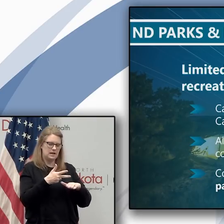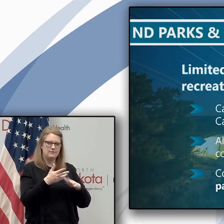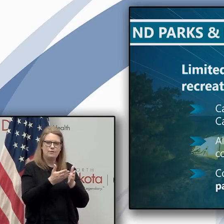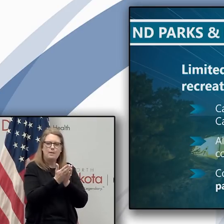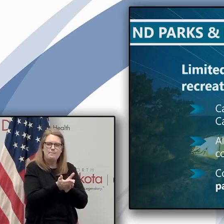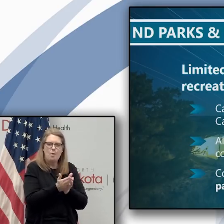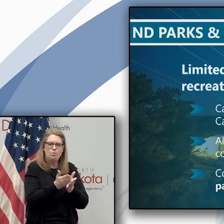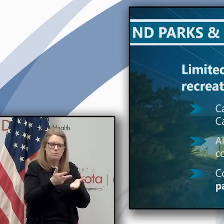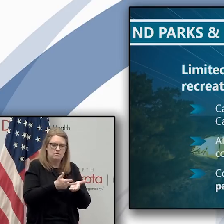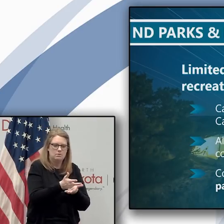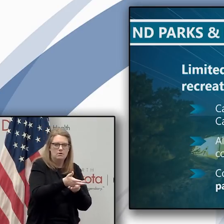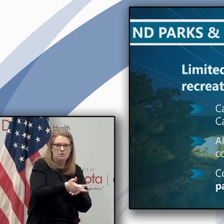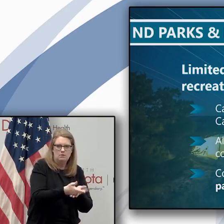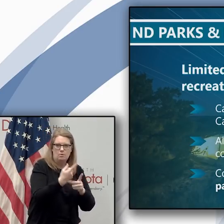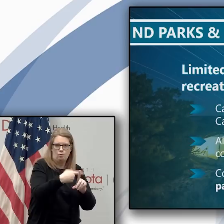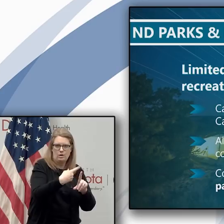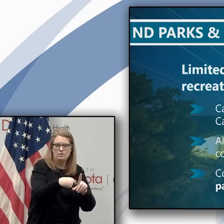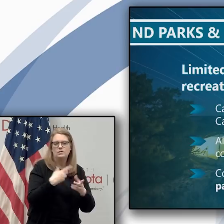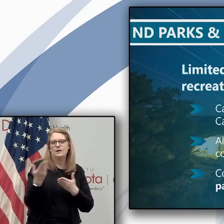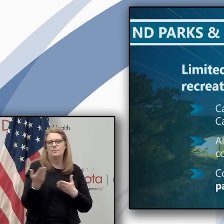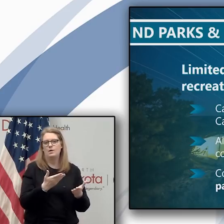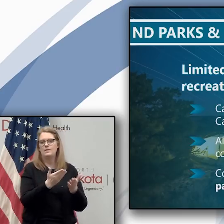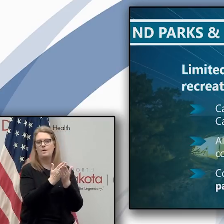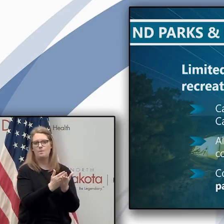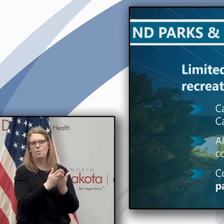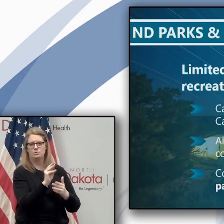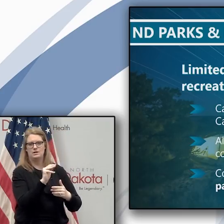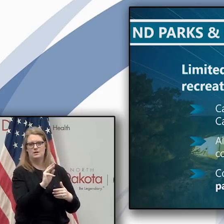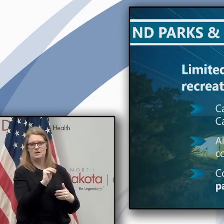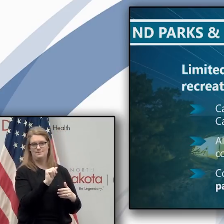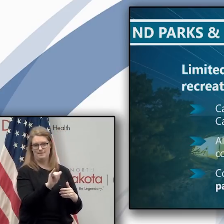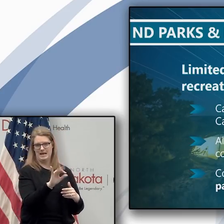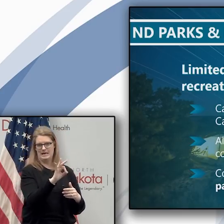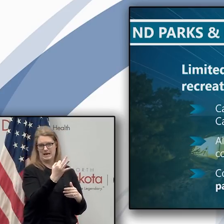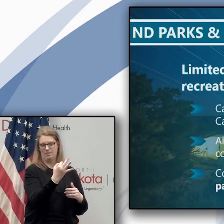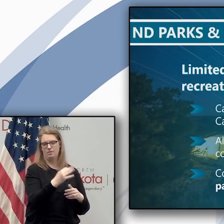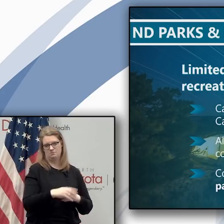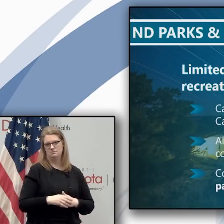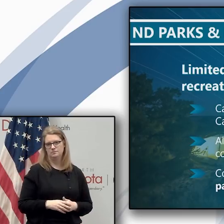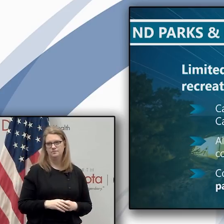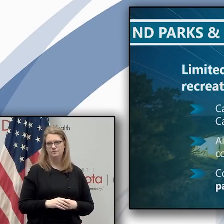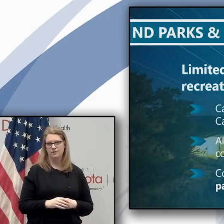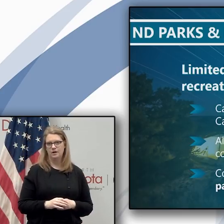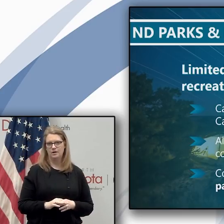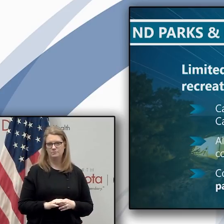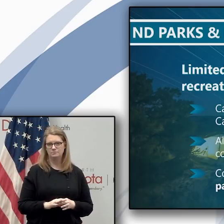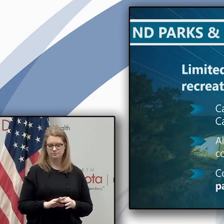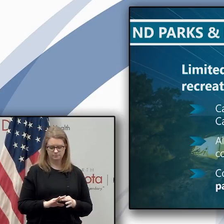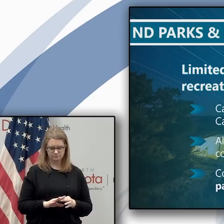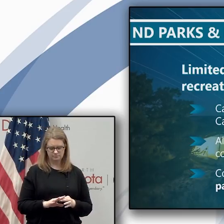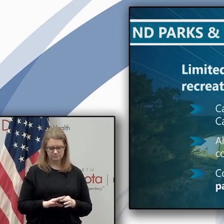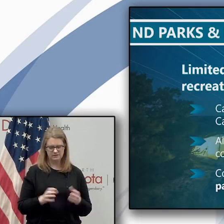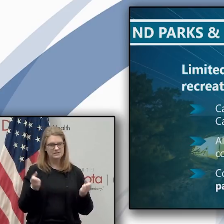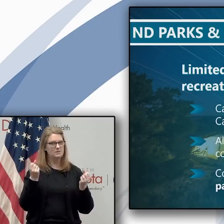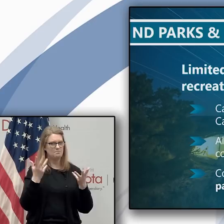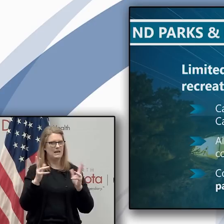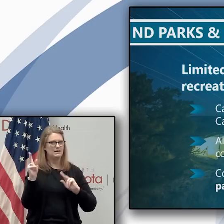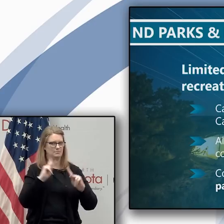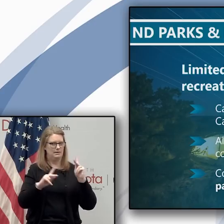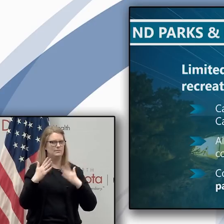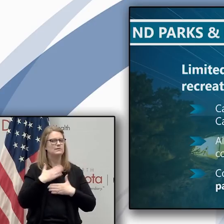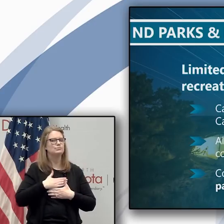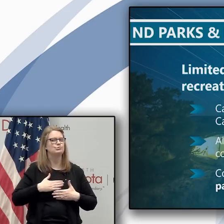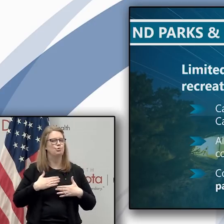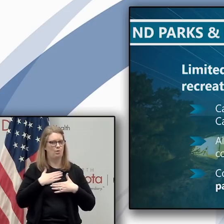can bring boats in also starting on May 9th. And I know that there are many people that enjoy this